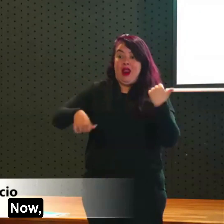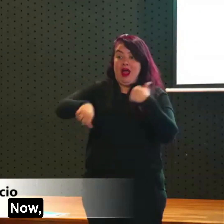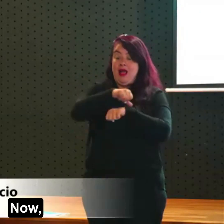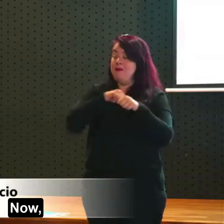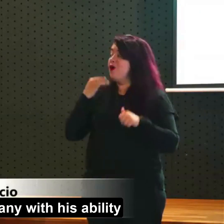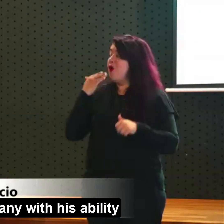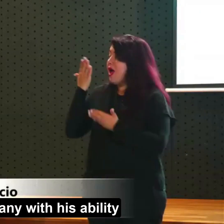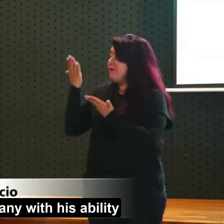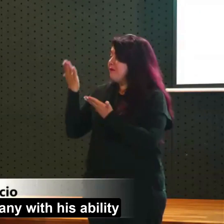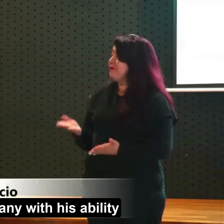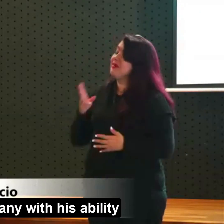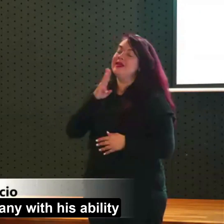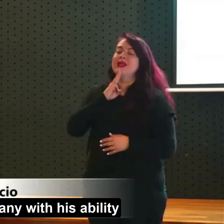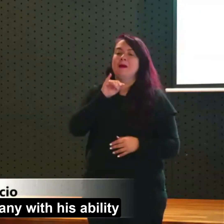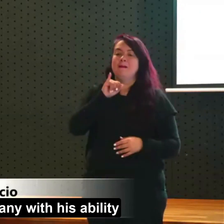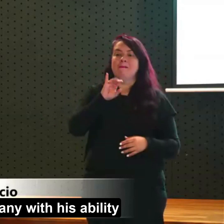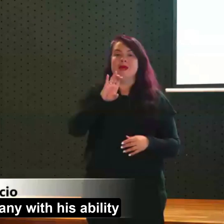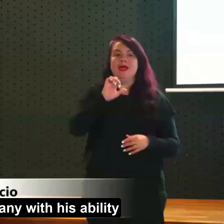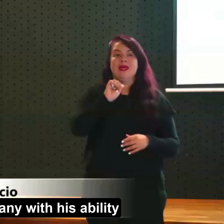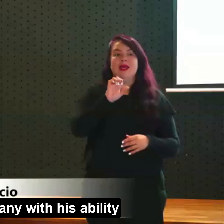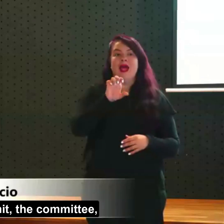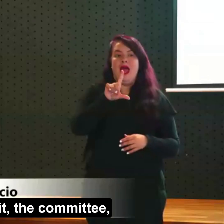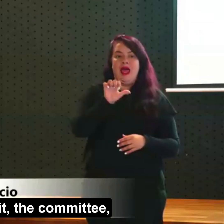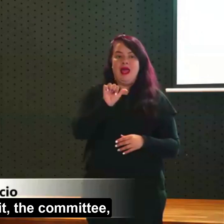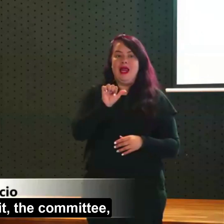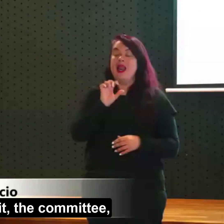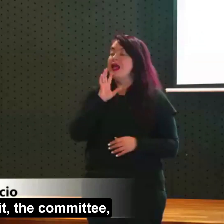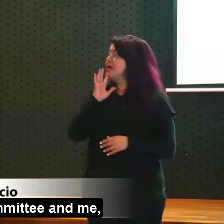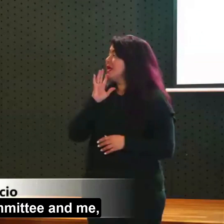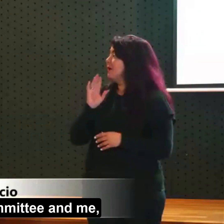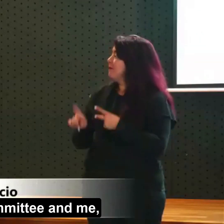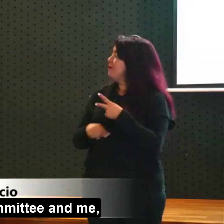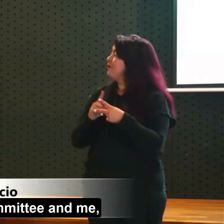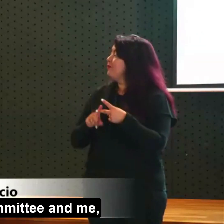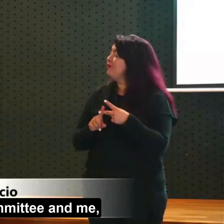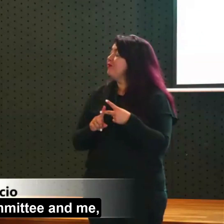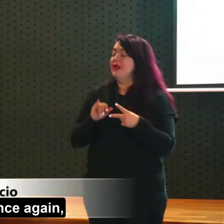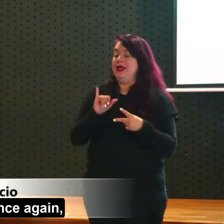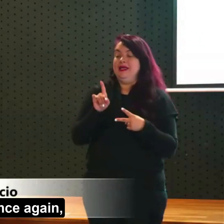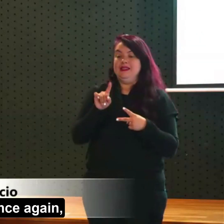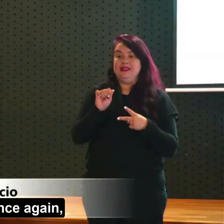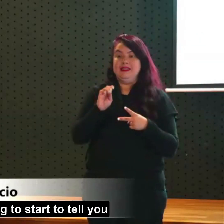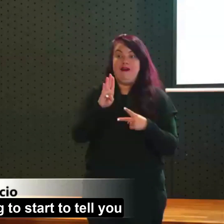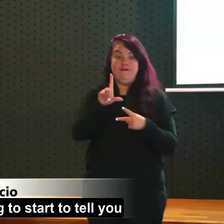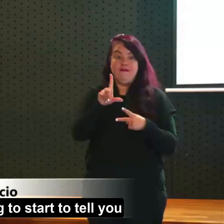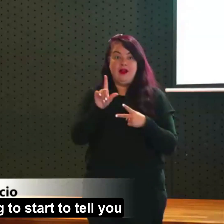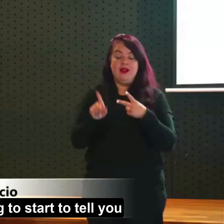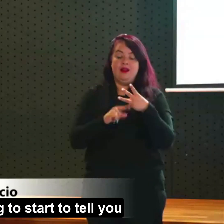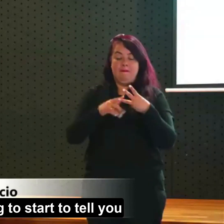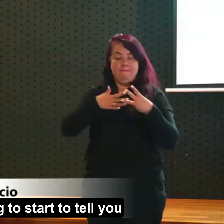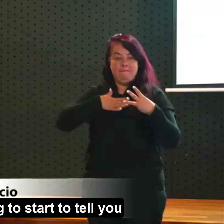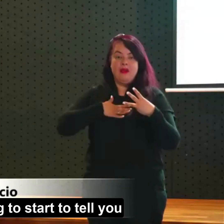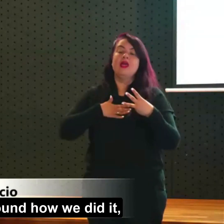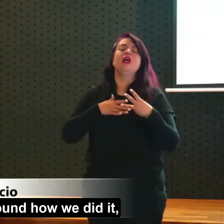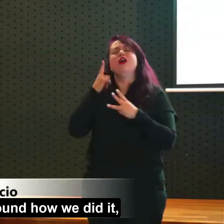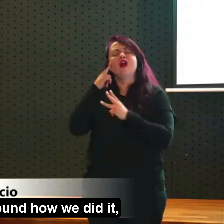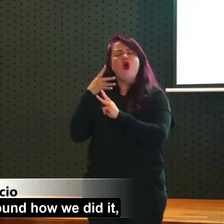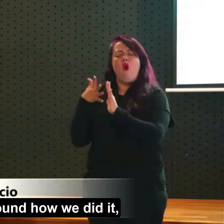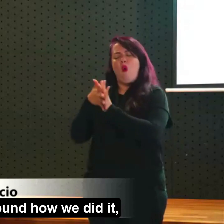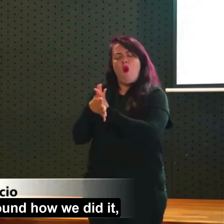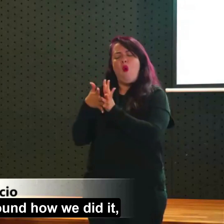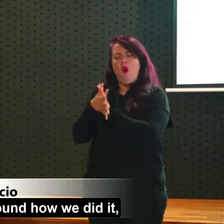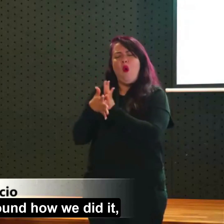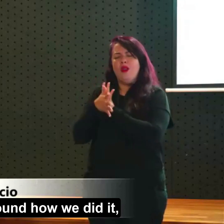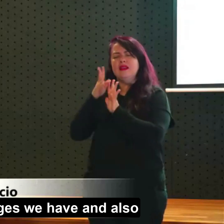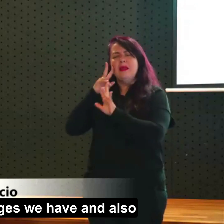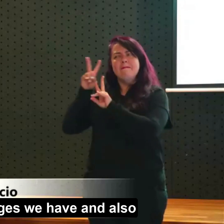Micaela, now in company with Isabella, the committee, the comité, and me. Once again, we're going to start to tell you what we